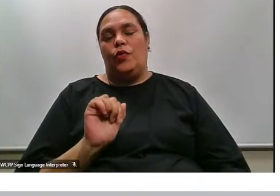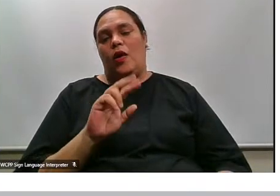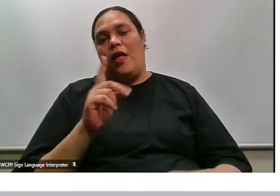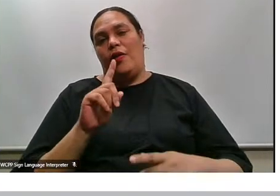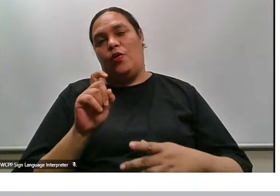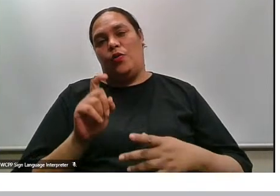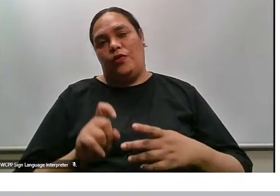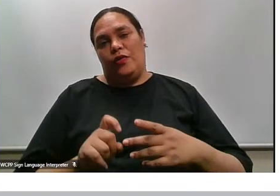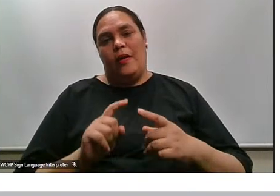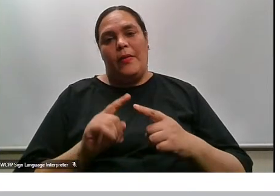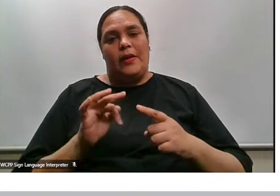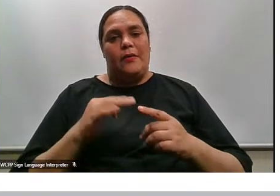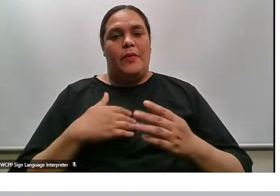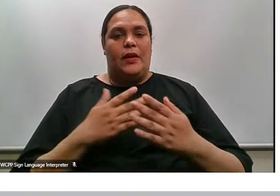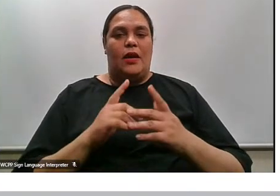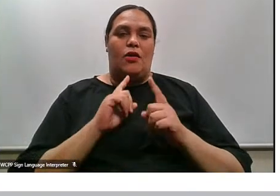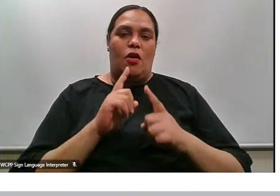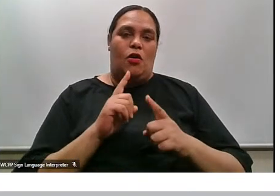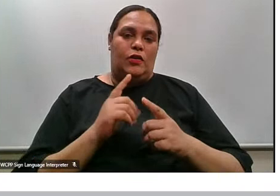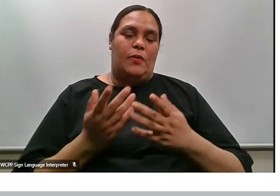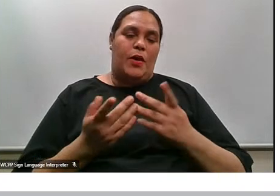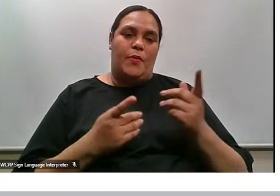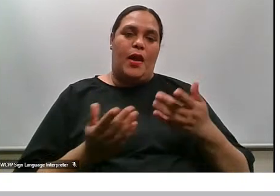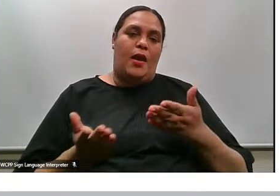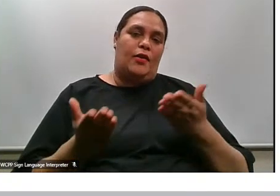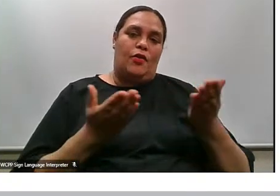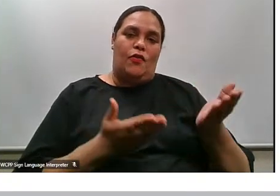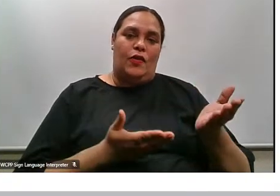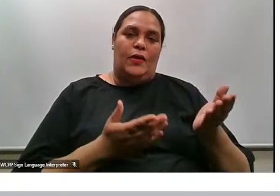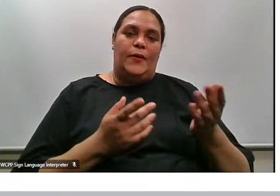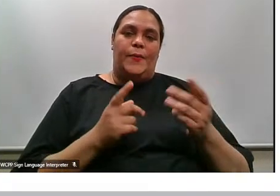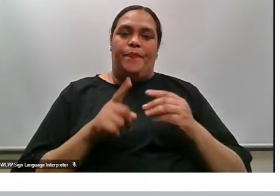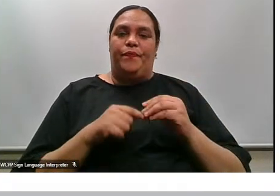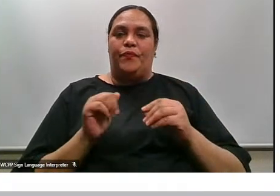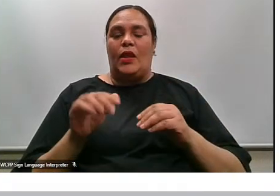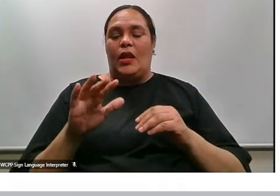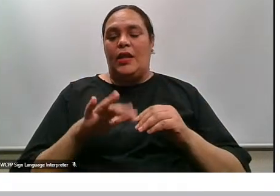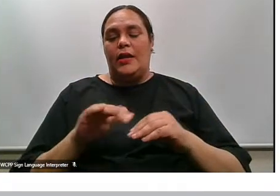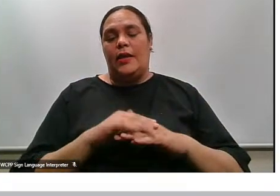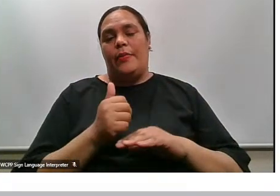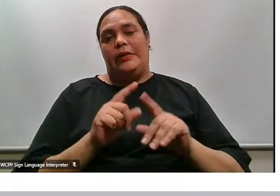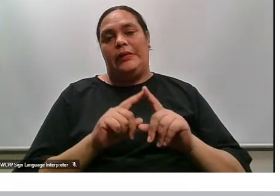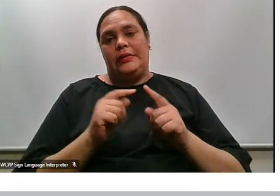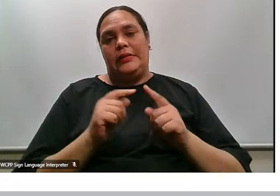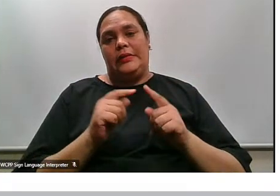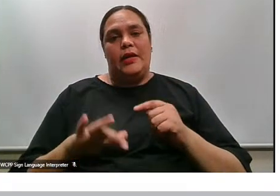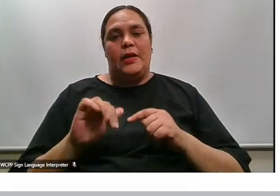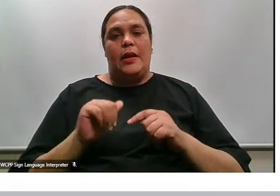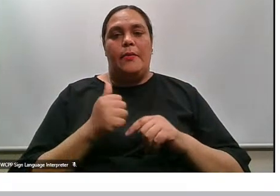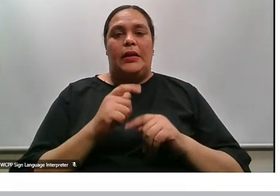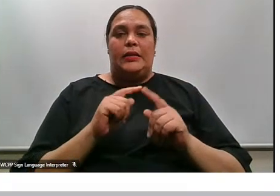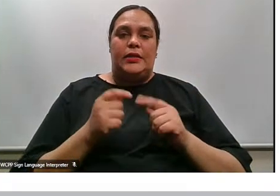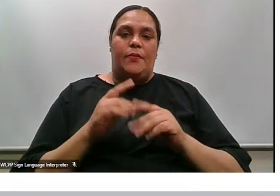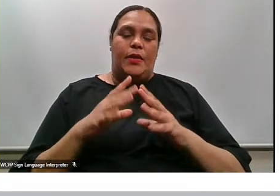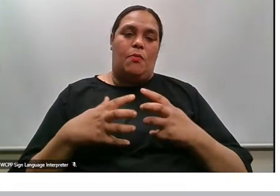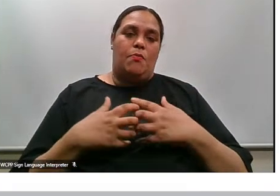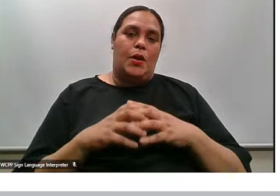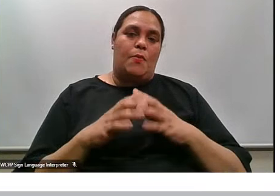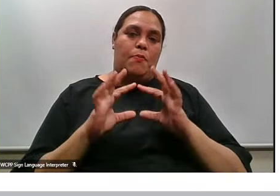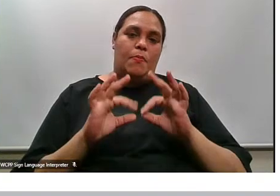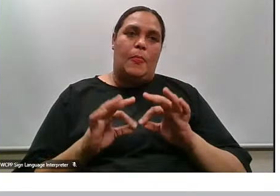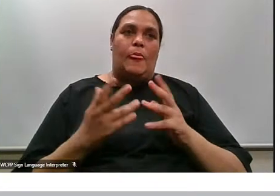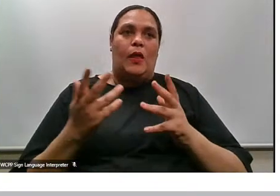question, but if I can just answer and then maybe hand over. In terms of the area-based teams have been established in